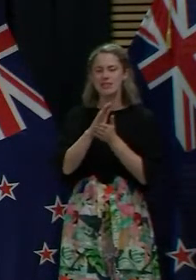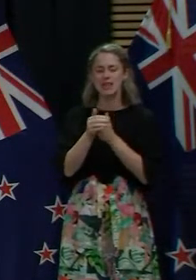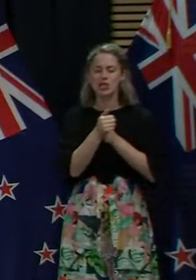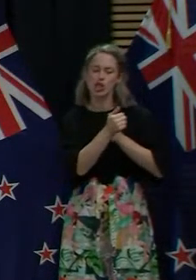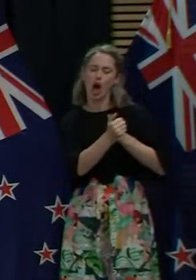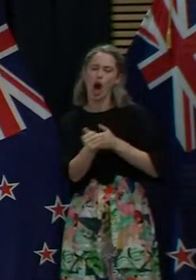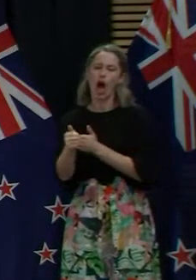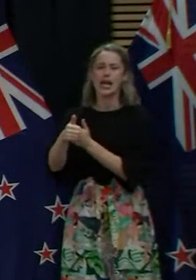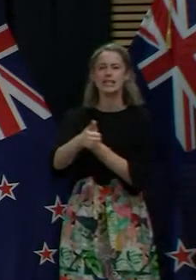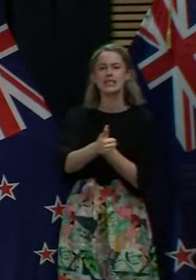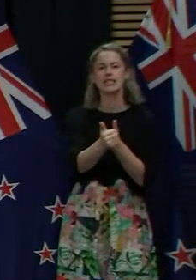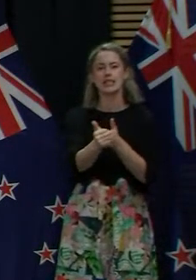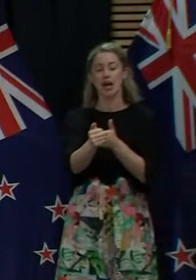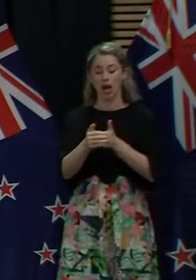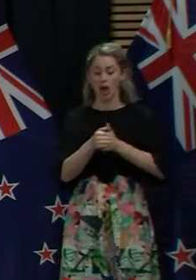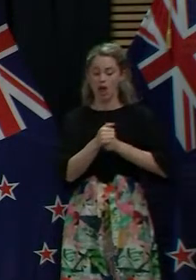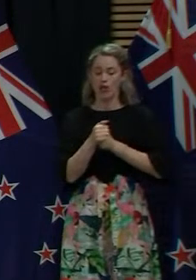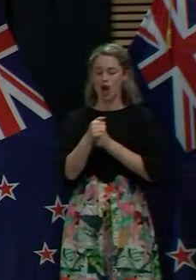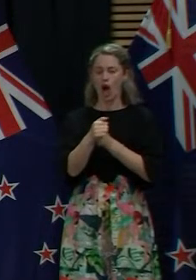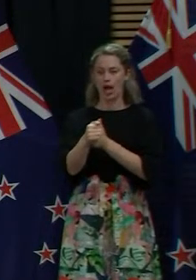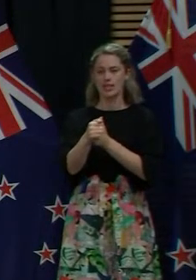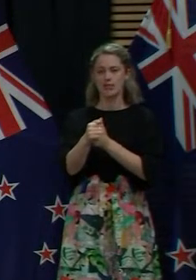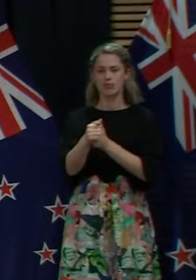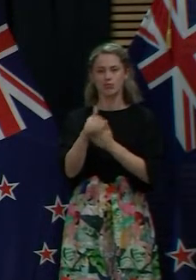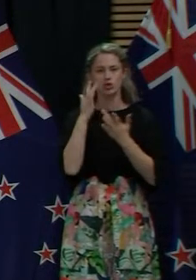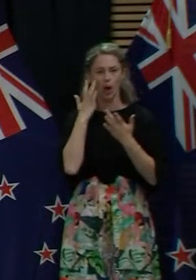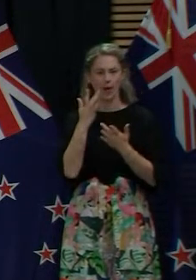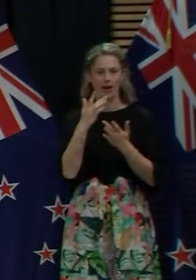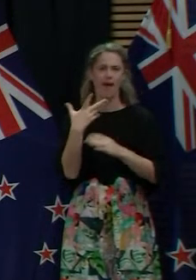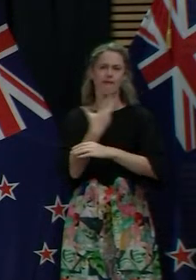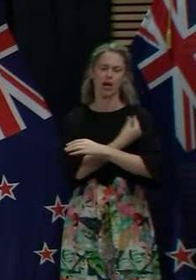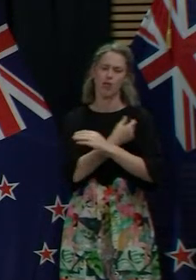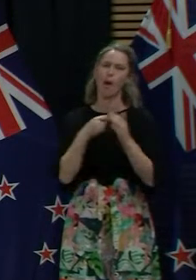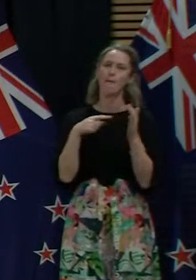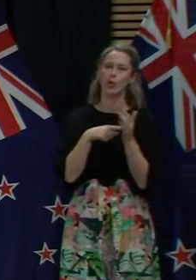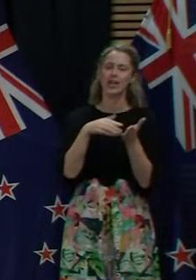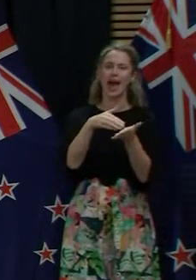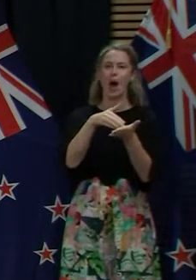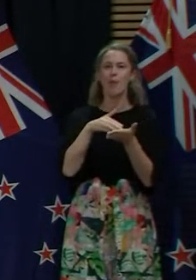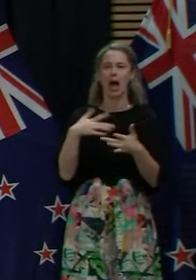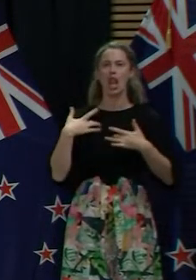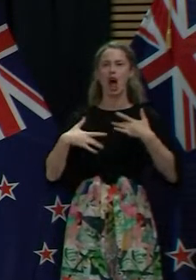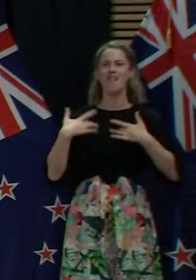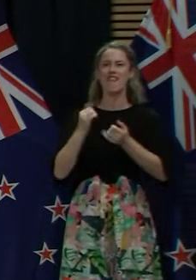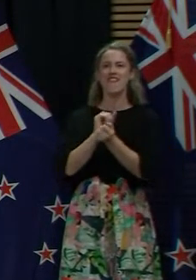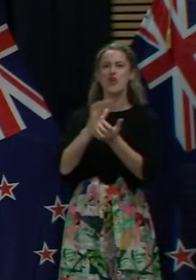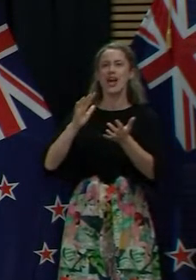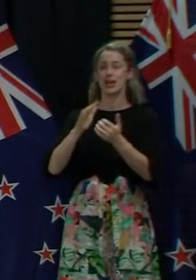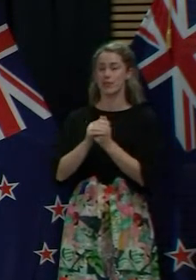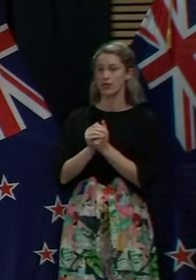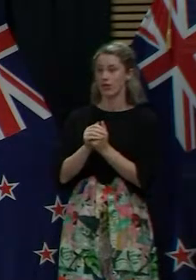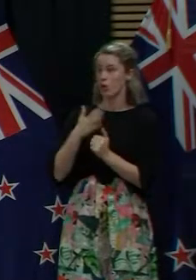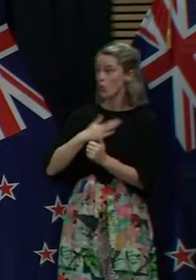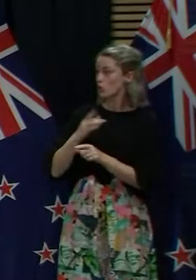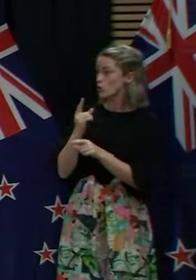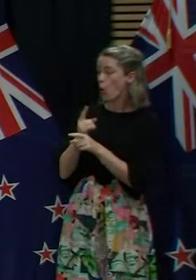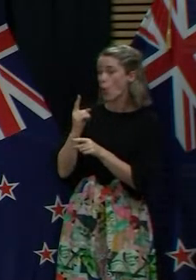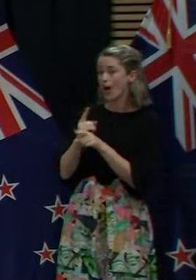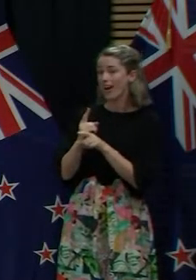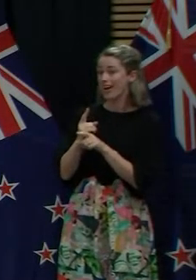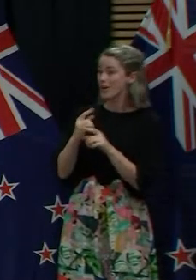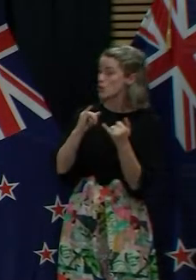guide, and the guide that you can take here is vaccines matter and they help us get to freedoms. Perhaps I could allow you to answer that yourself, Professor